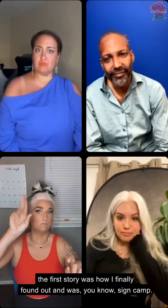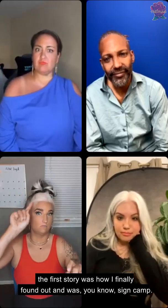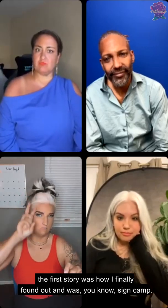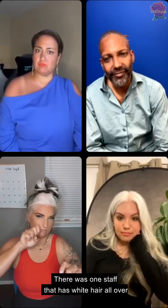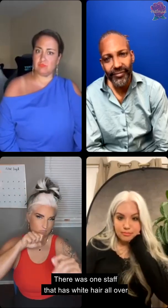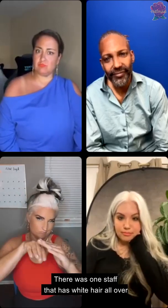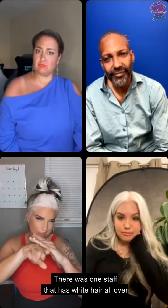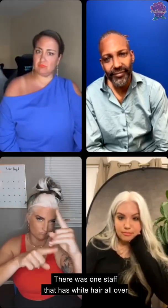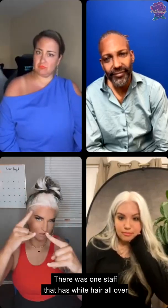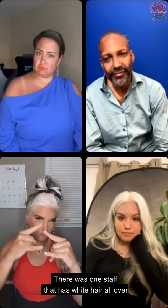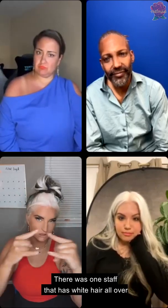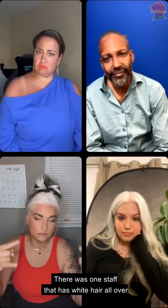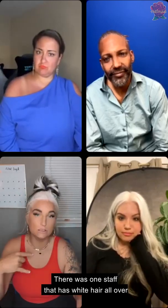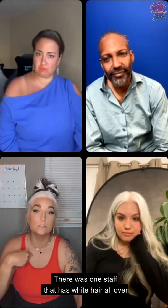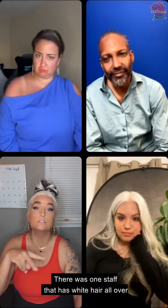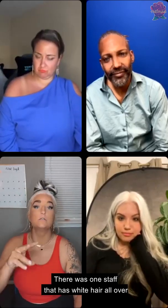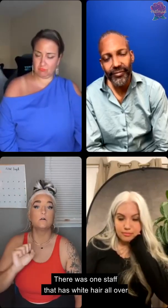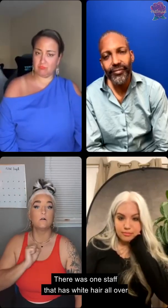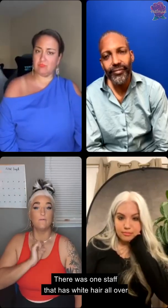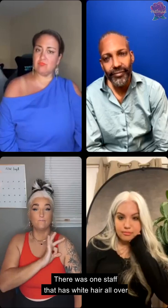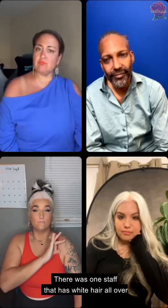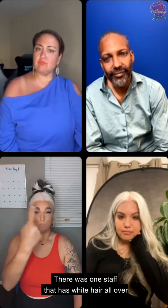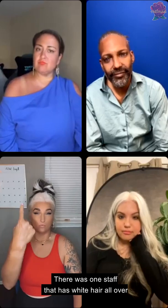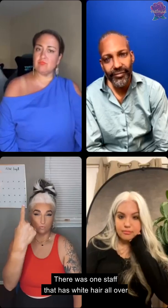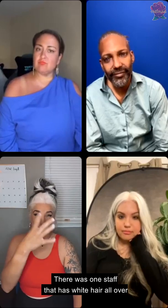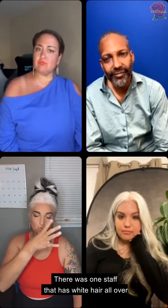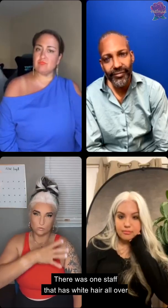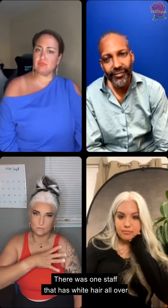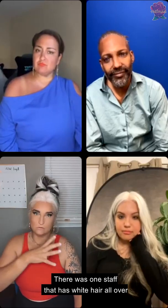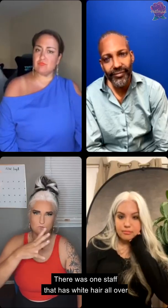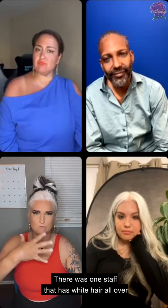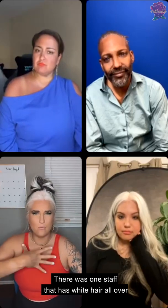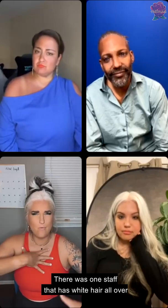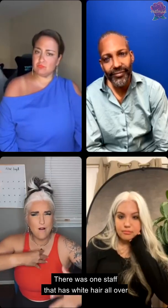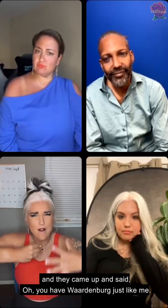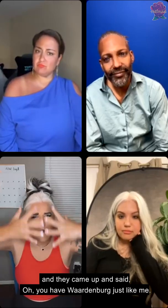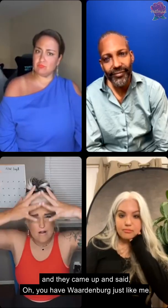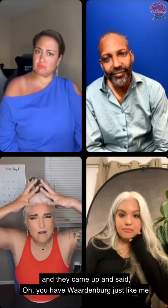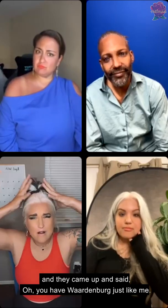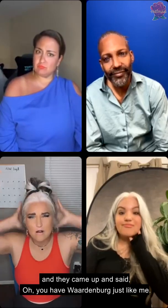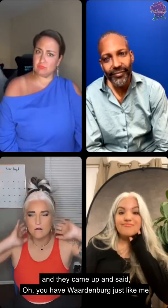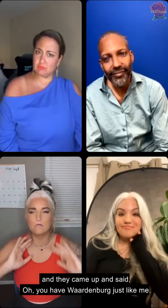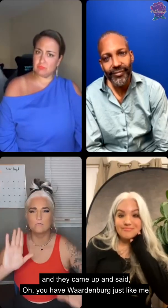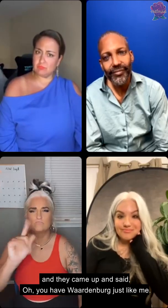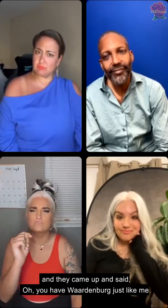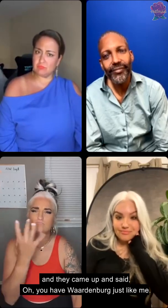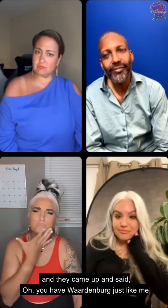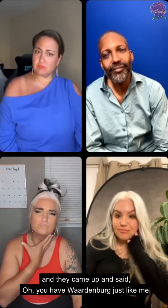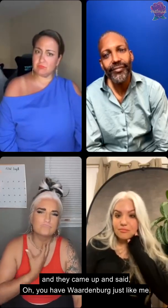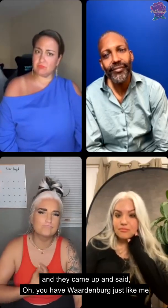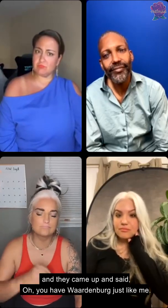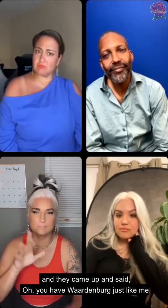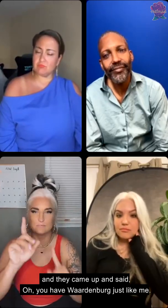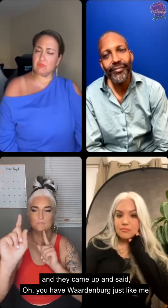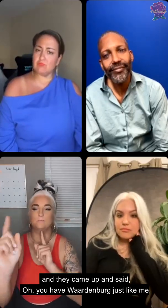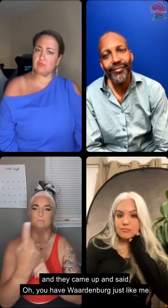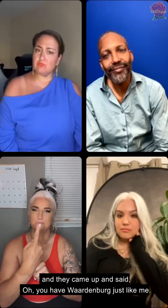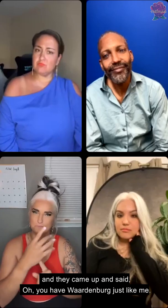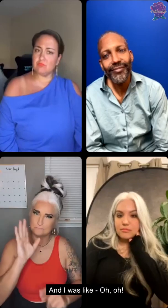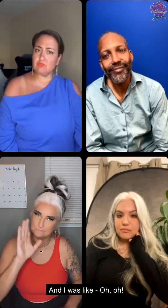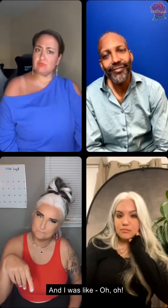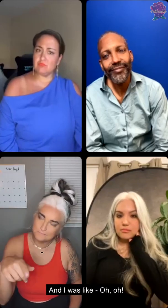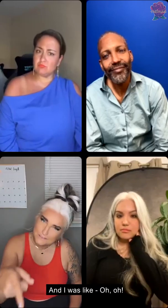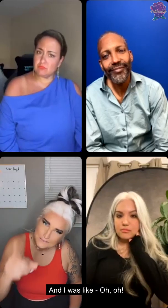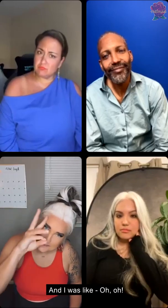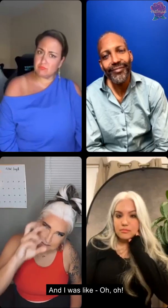out was, sign camp. There was one staff that had white hair all over, and they came up and said, "Oh,